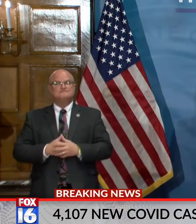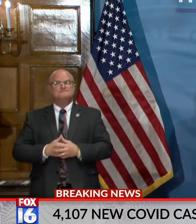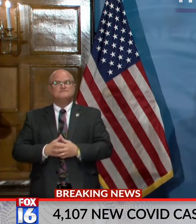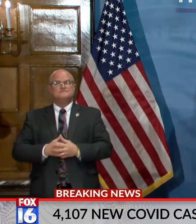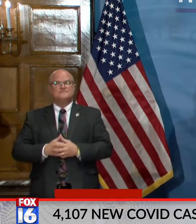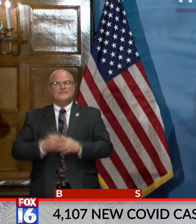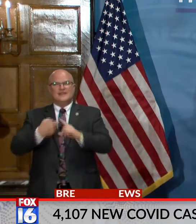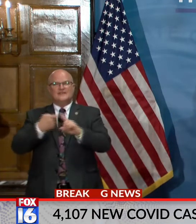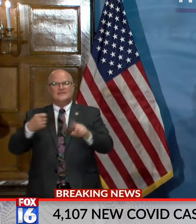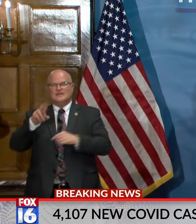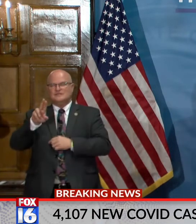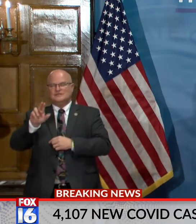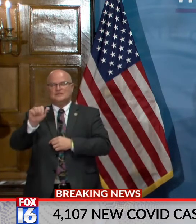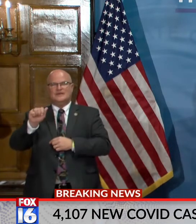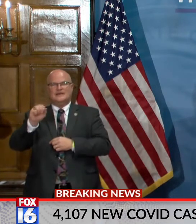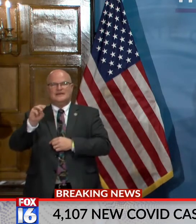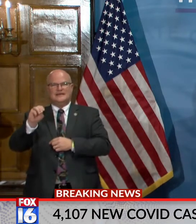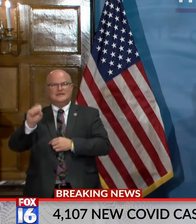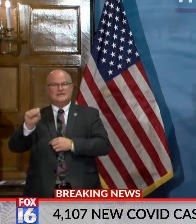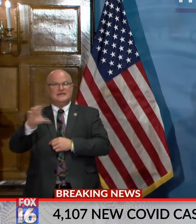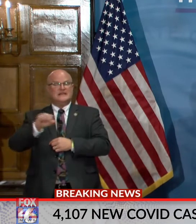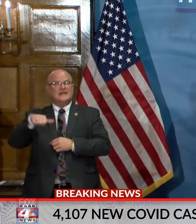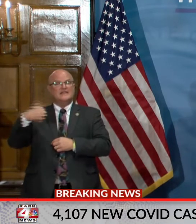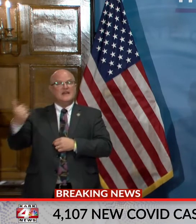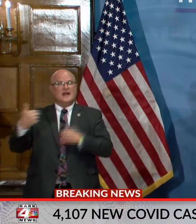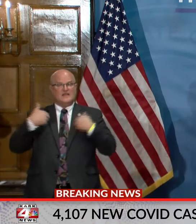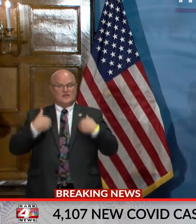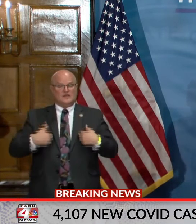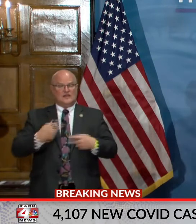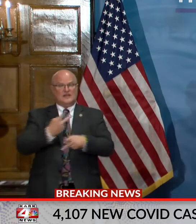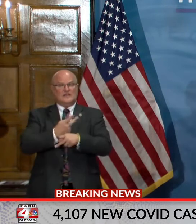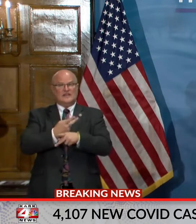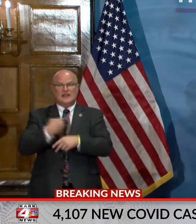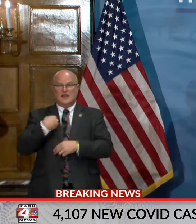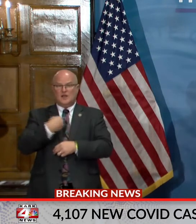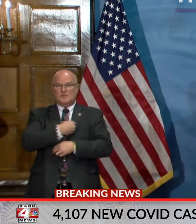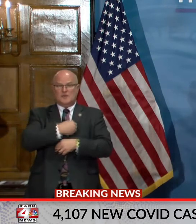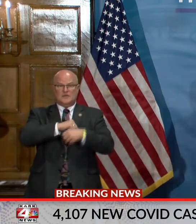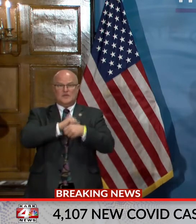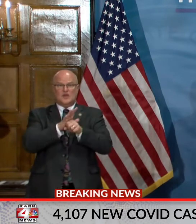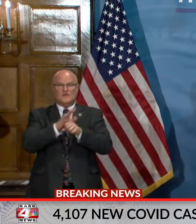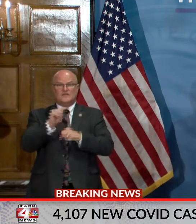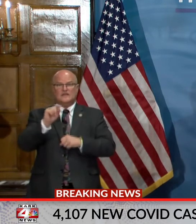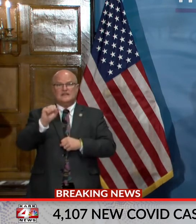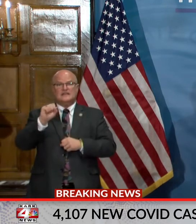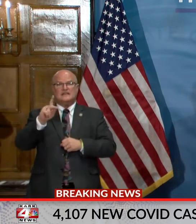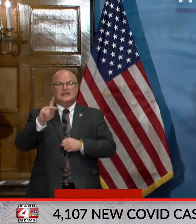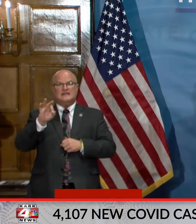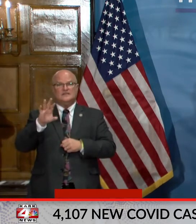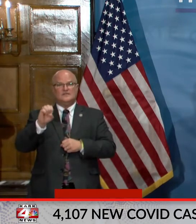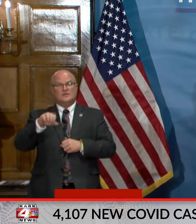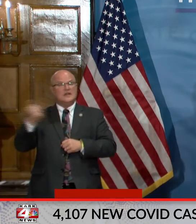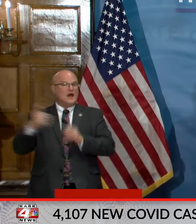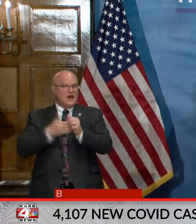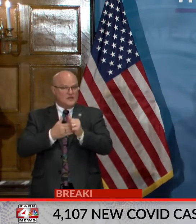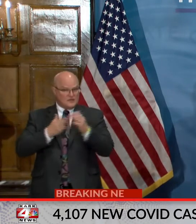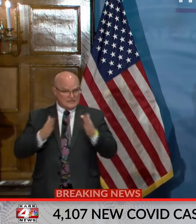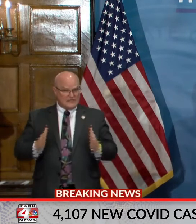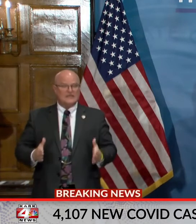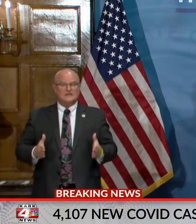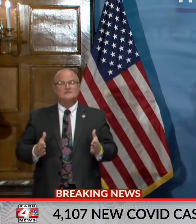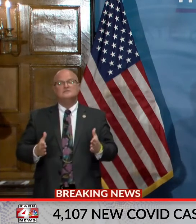of UAMS, but also of the other healthcare members of the COVID-19 Winter Task Force and other leaders